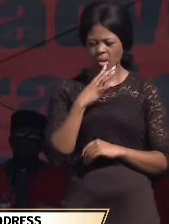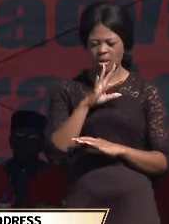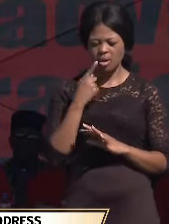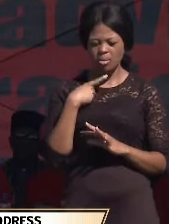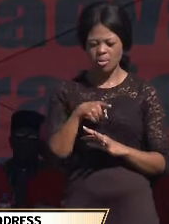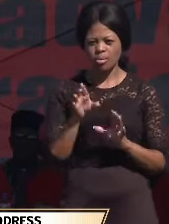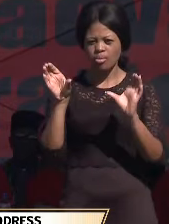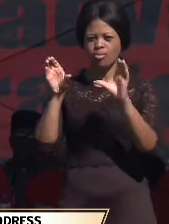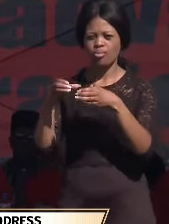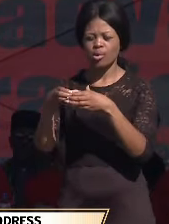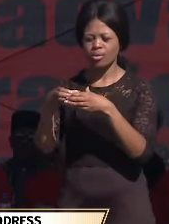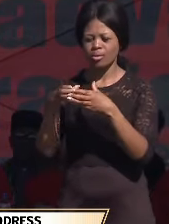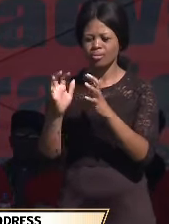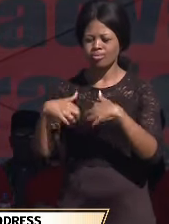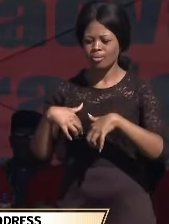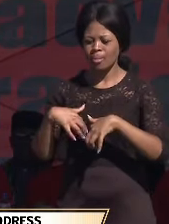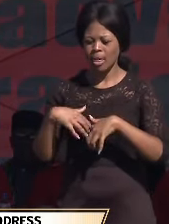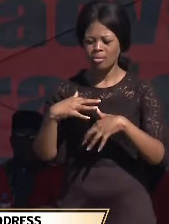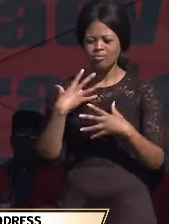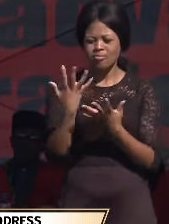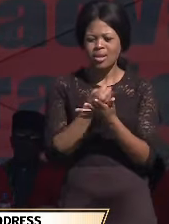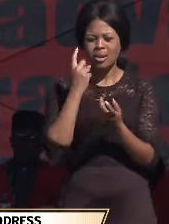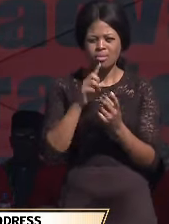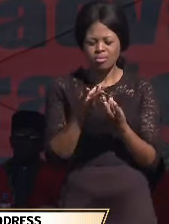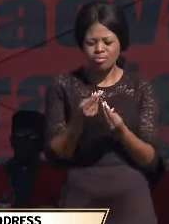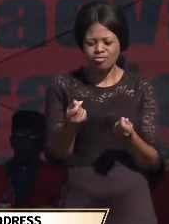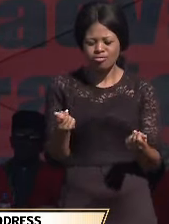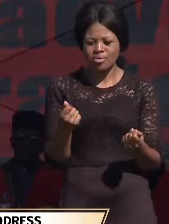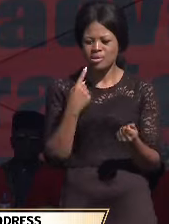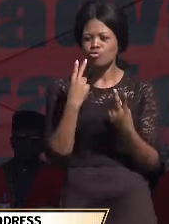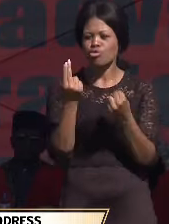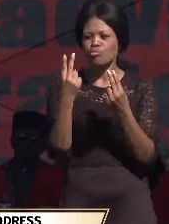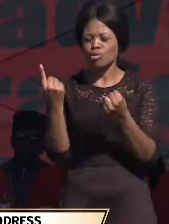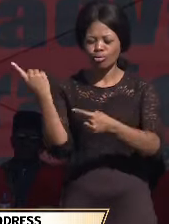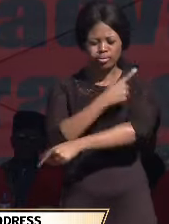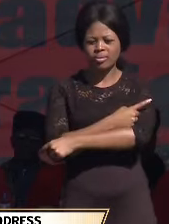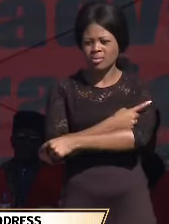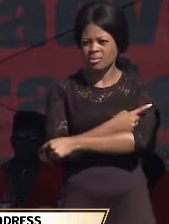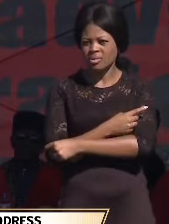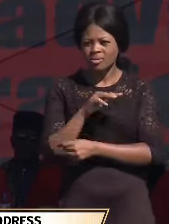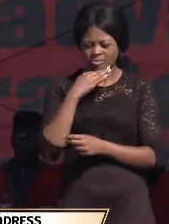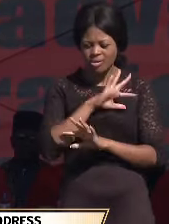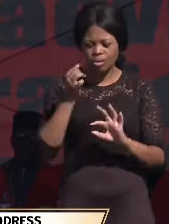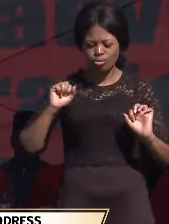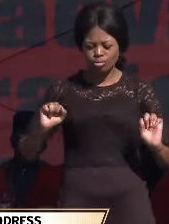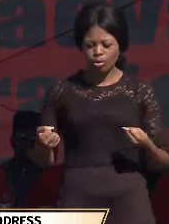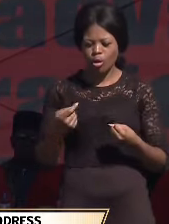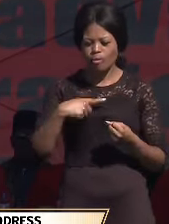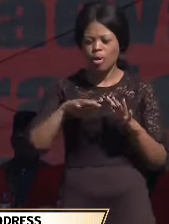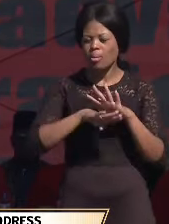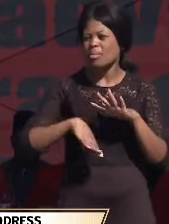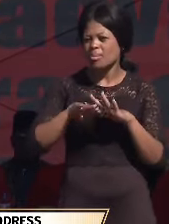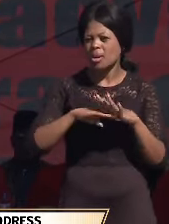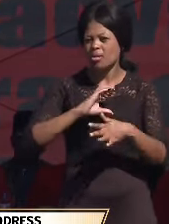embuthweni liyangokuphela. Yathathwa phi resolution ethi new dawn. You don't have to act on the basis of